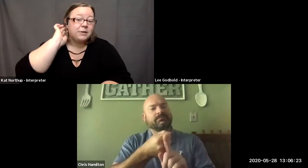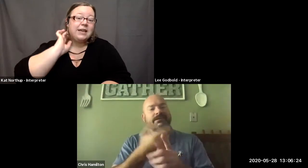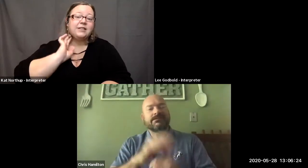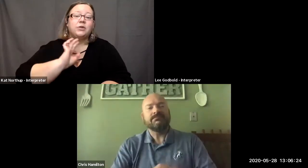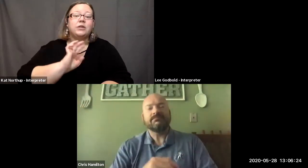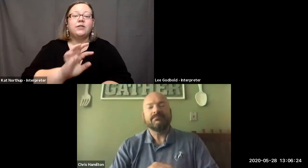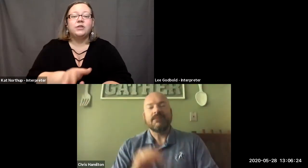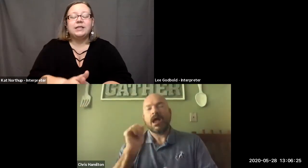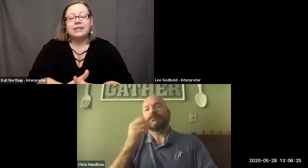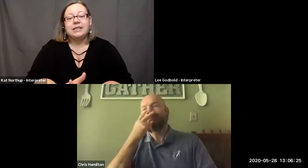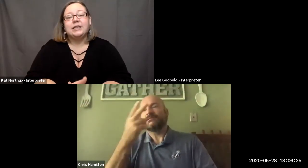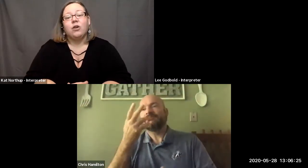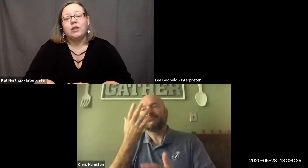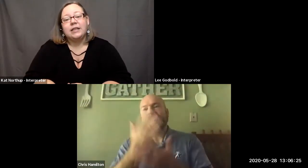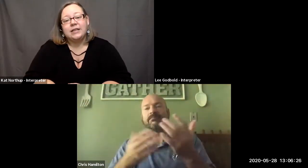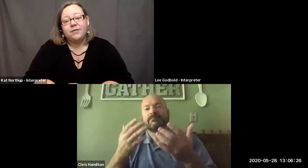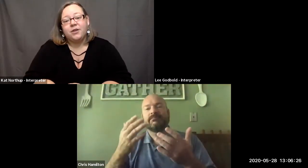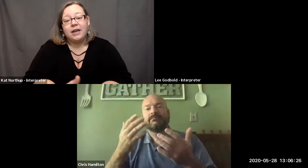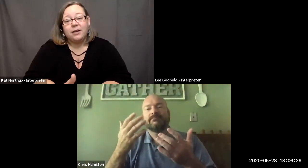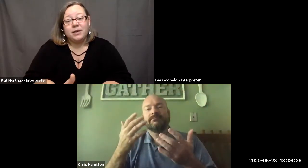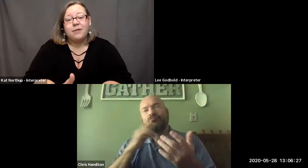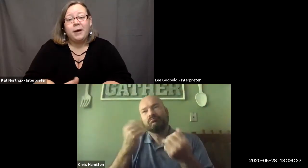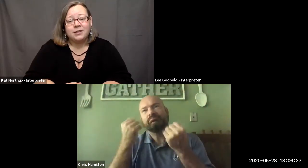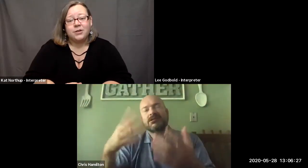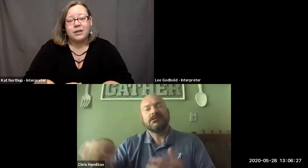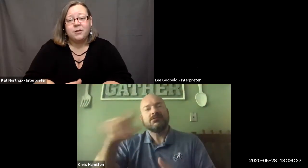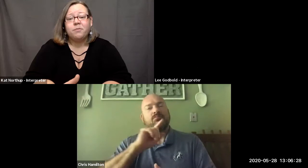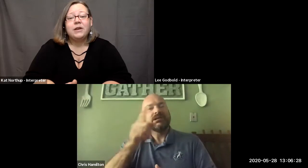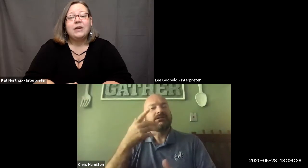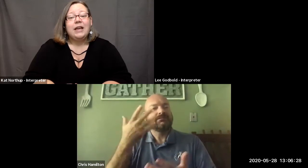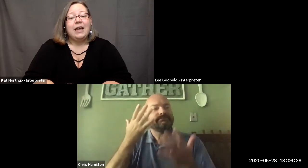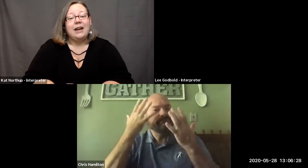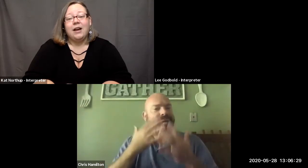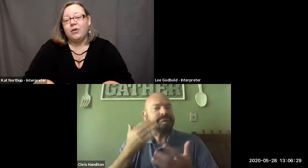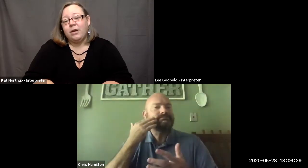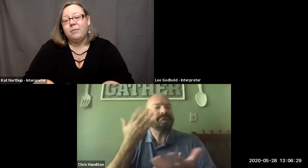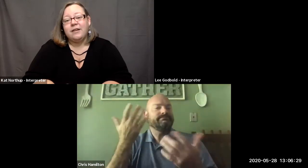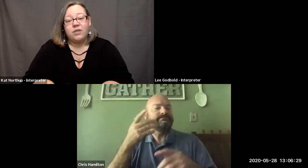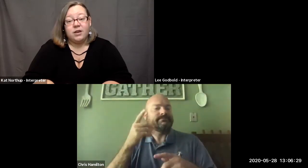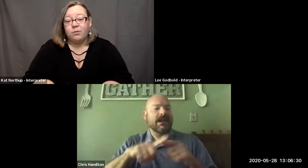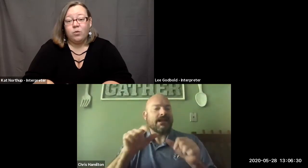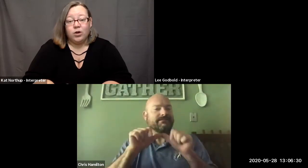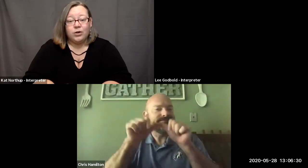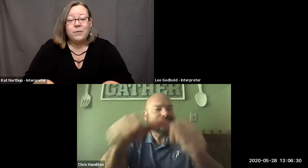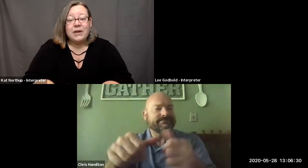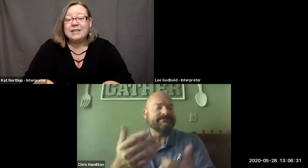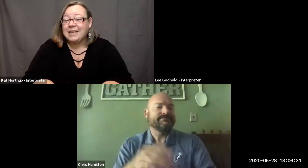being canceled and their seasons ending early. That definitely had a big impact on them. And I know that many of them were